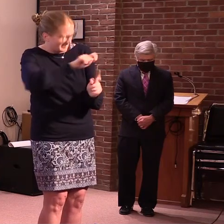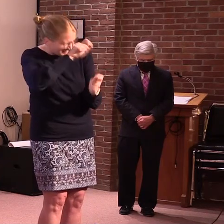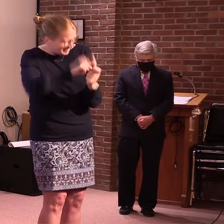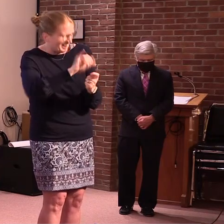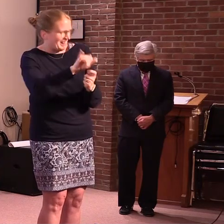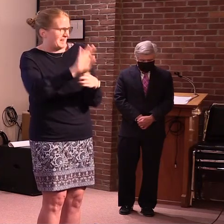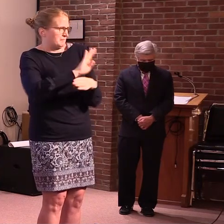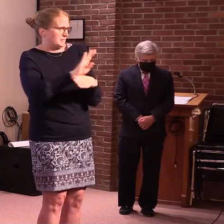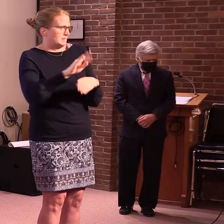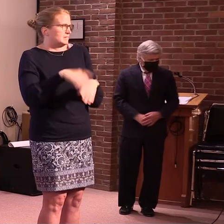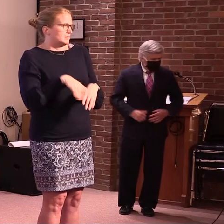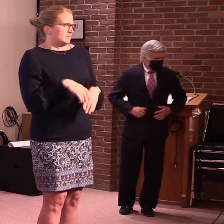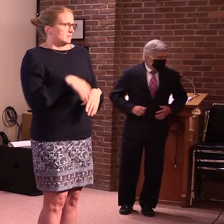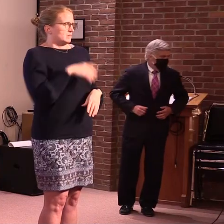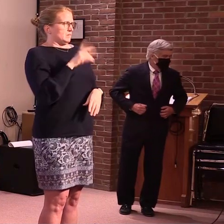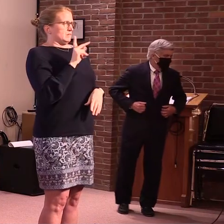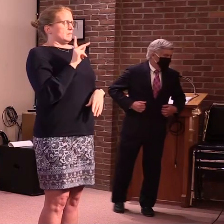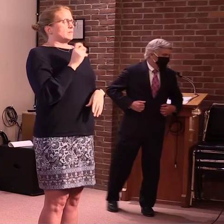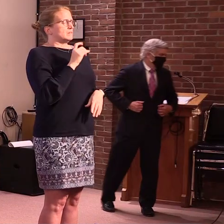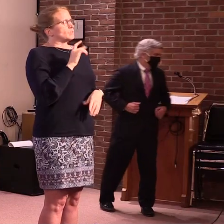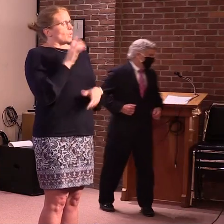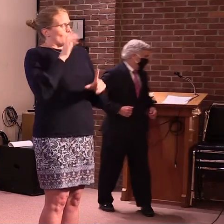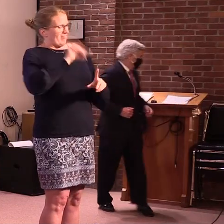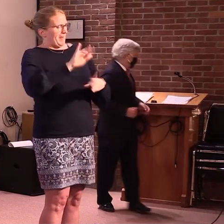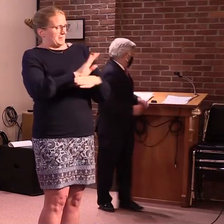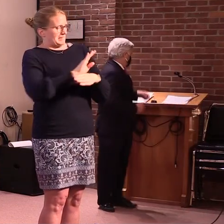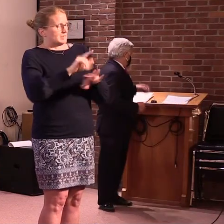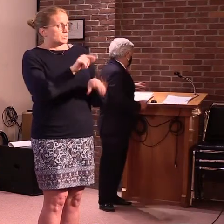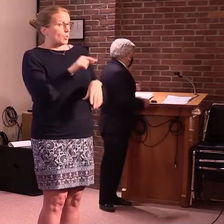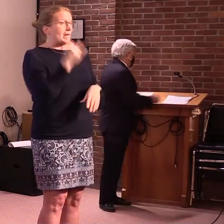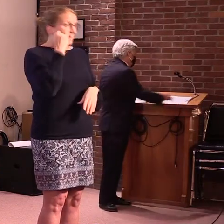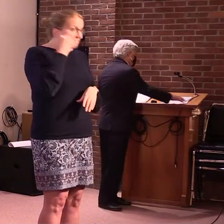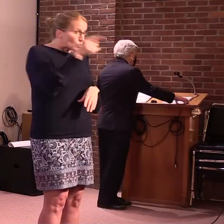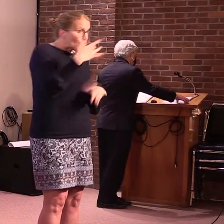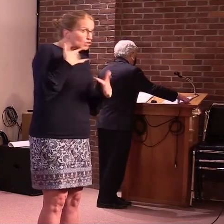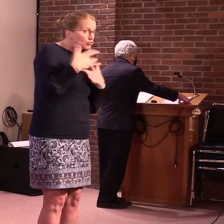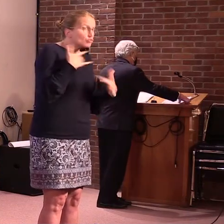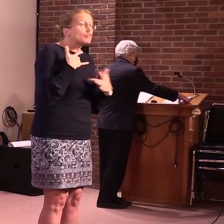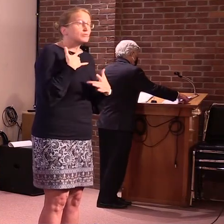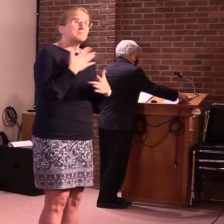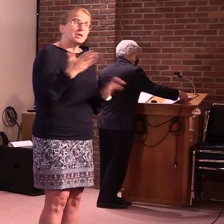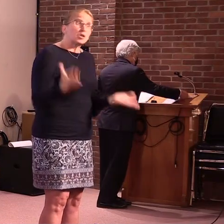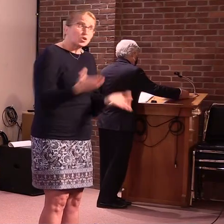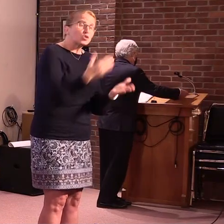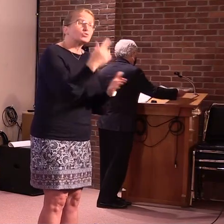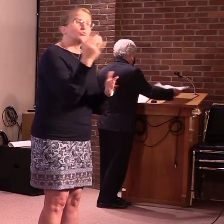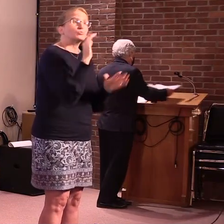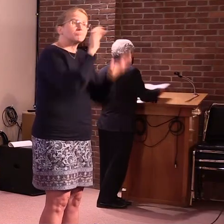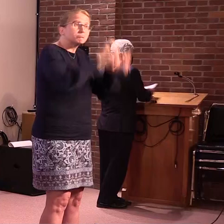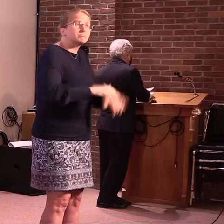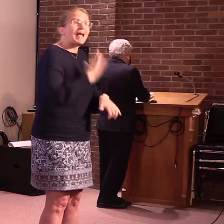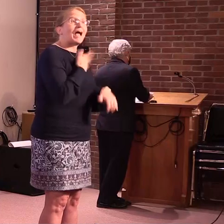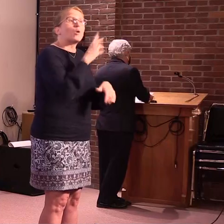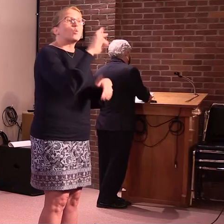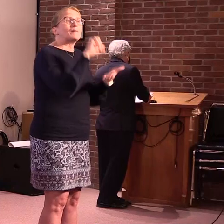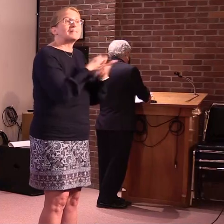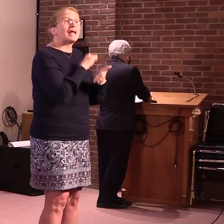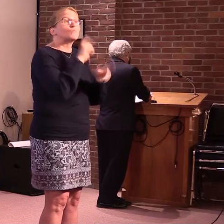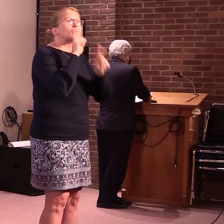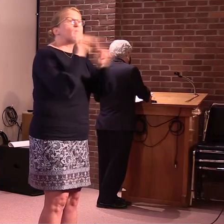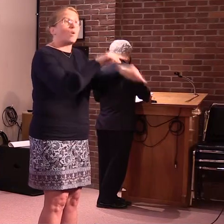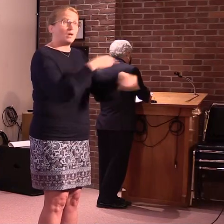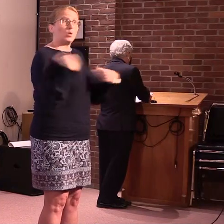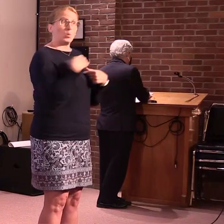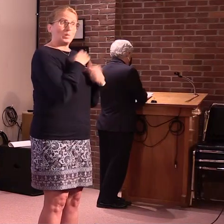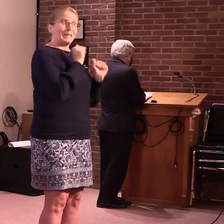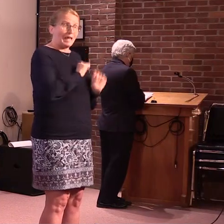me an email or go to our website and report the possible non-compliance, and then we can make a visit and